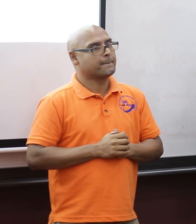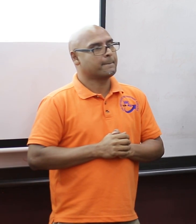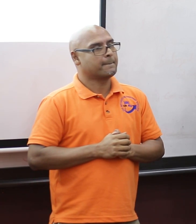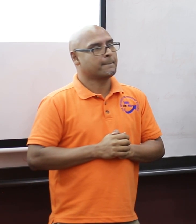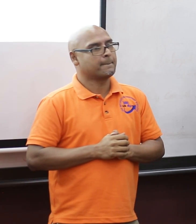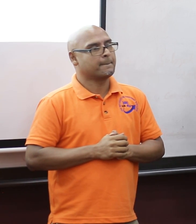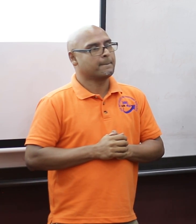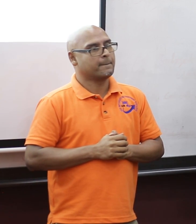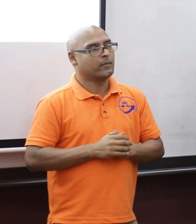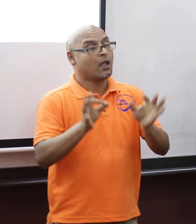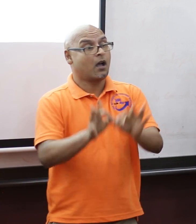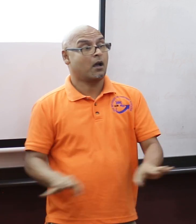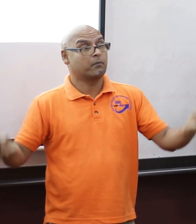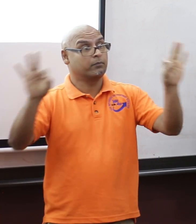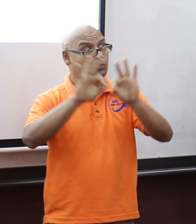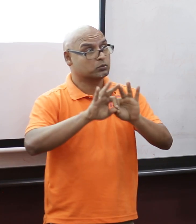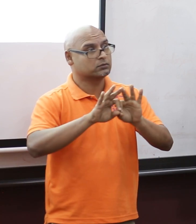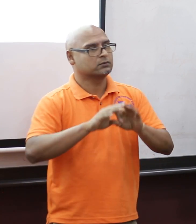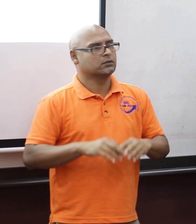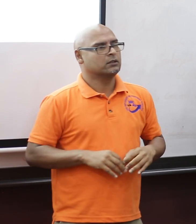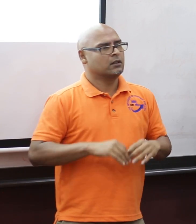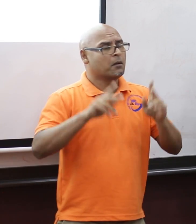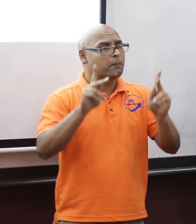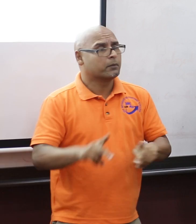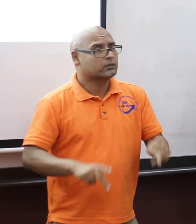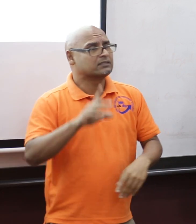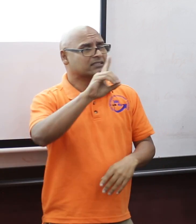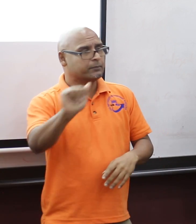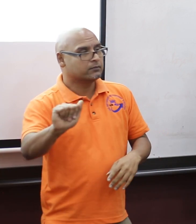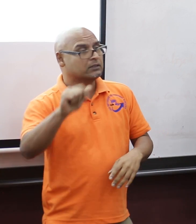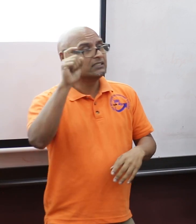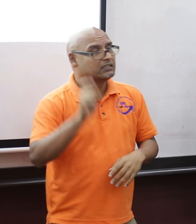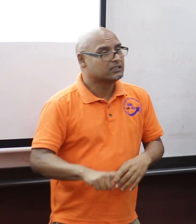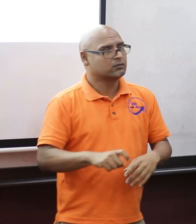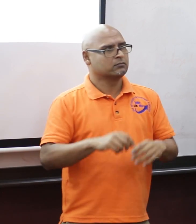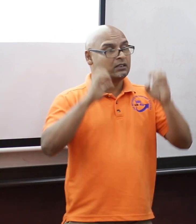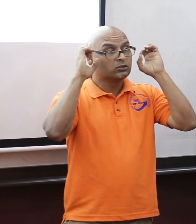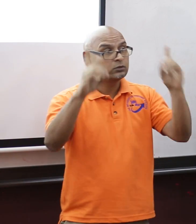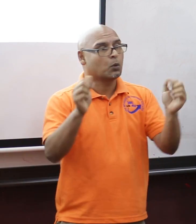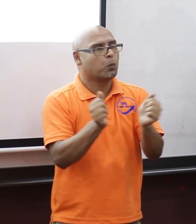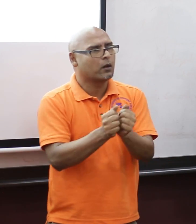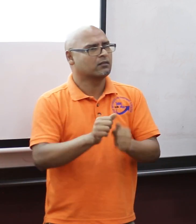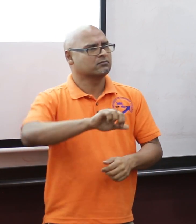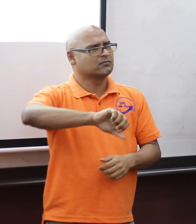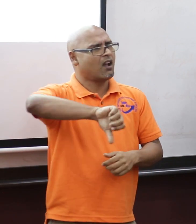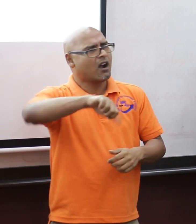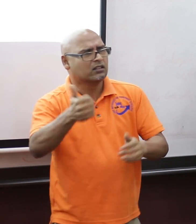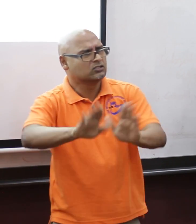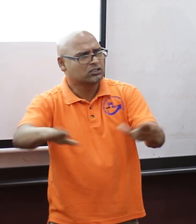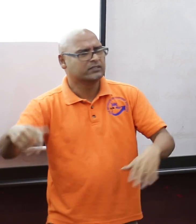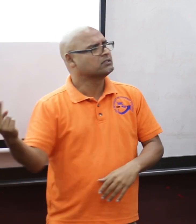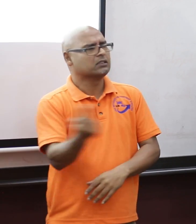to be educated among their peers in the same classroom. However, they will need the services and support that